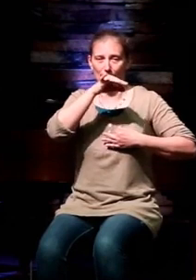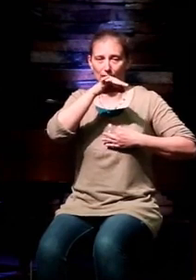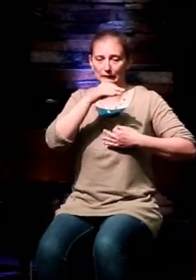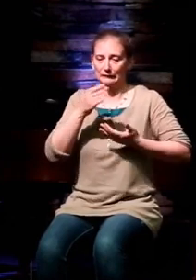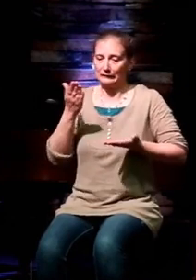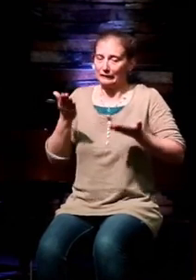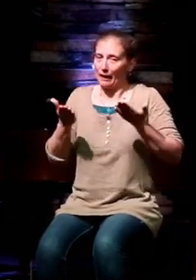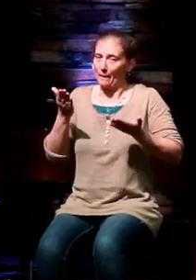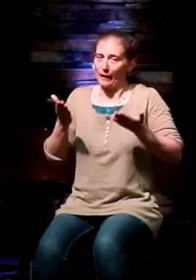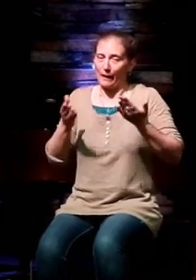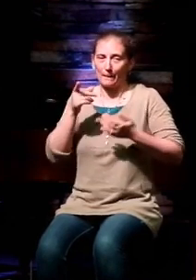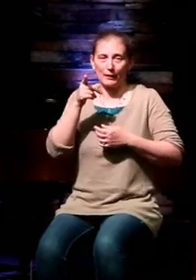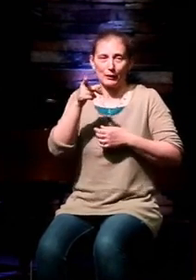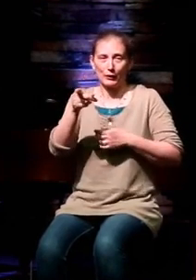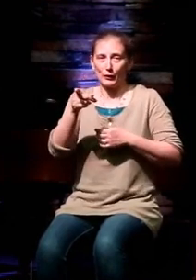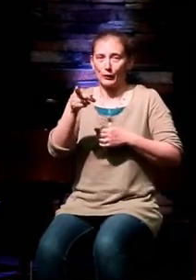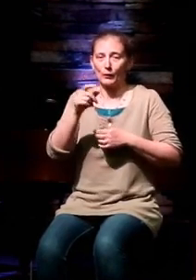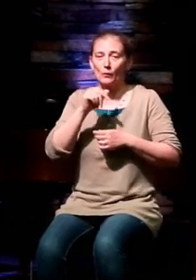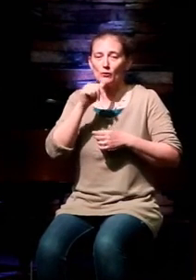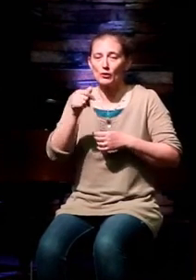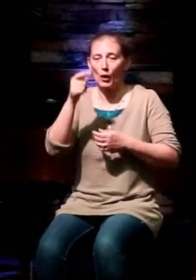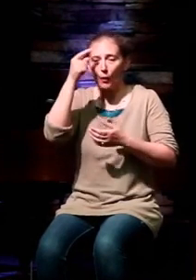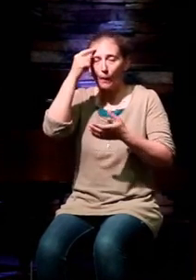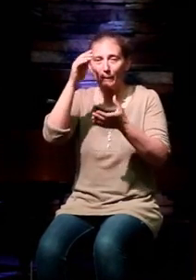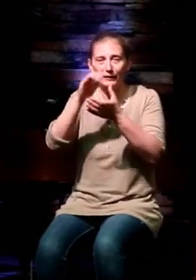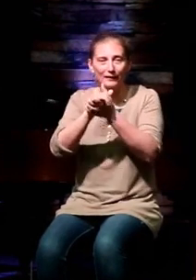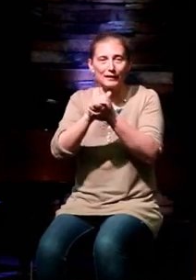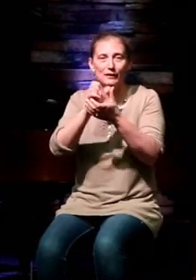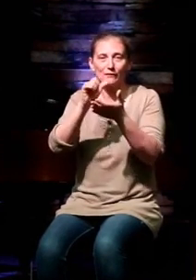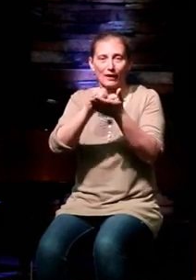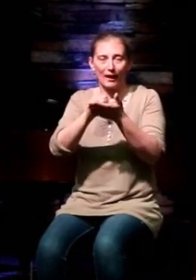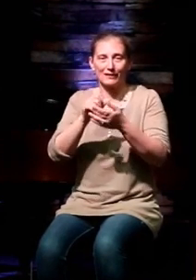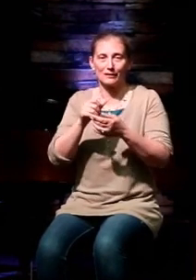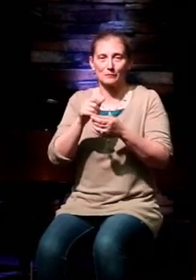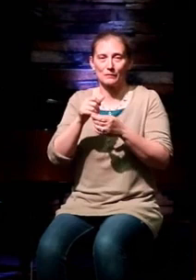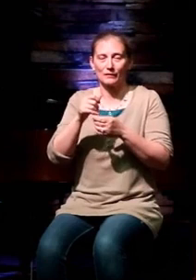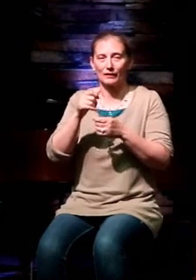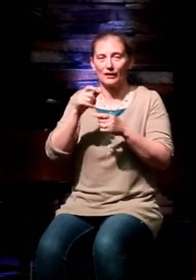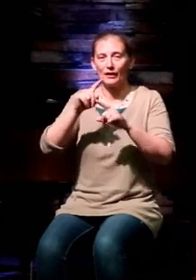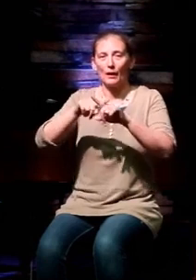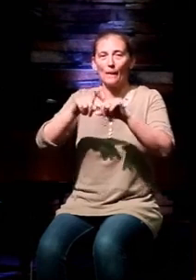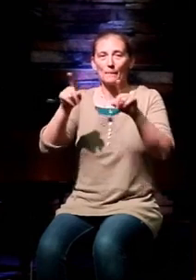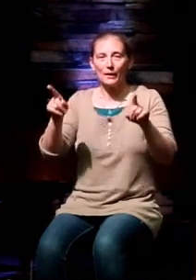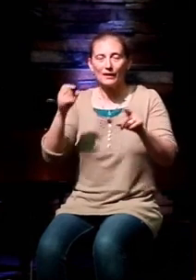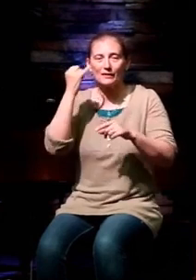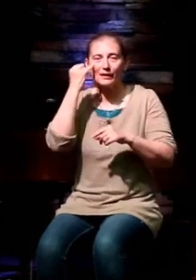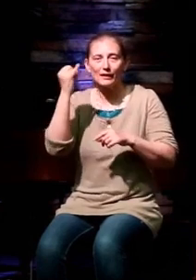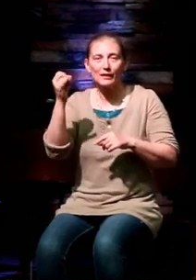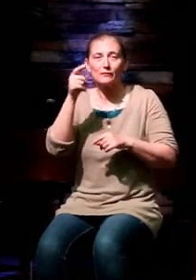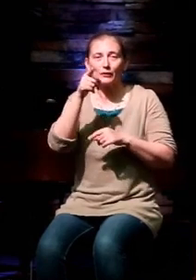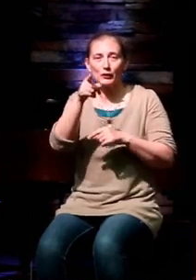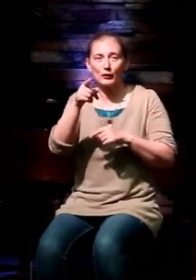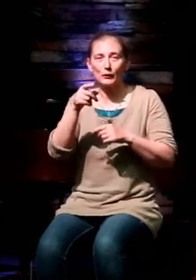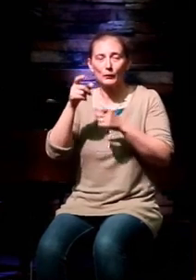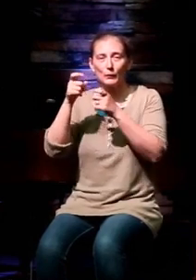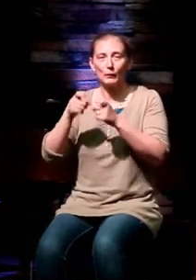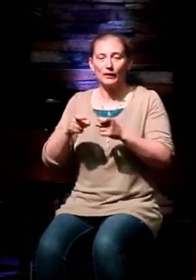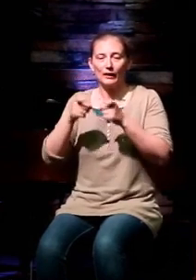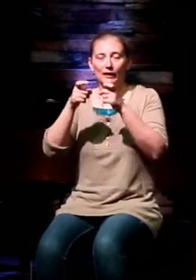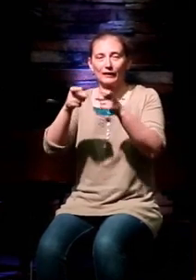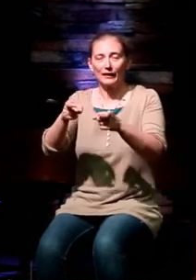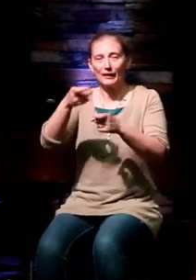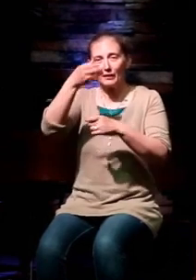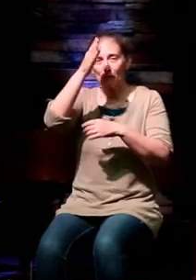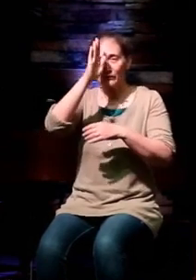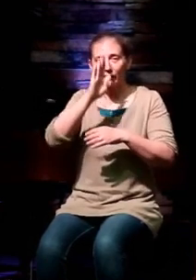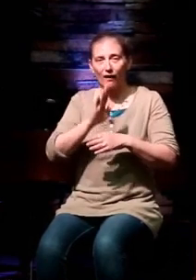speak to hearts like that. Let me tell you, if you give Him time, you give Him the place, you give Him the opportunity, God